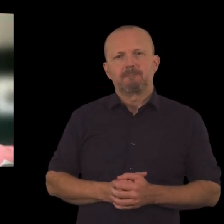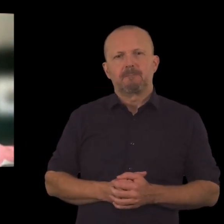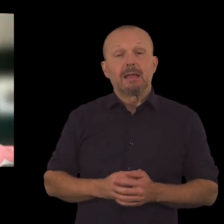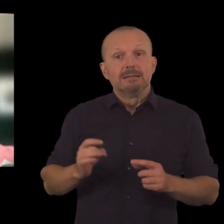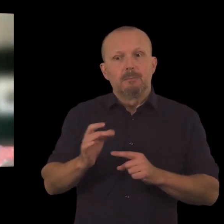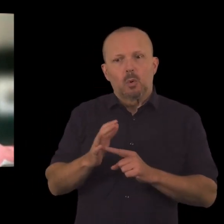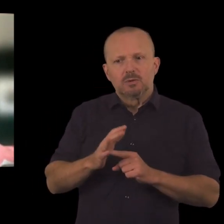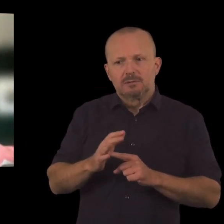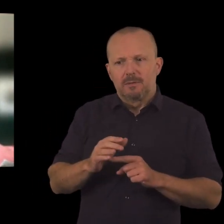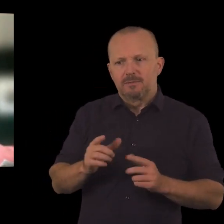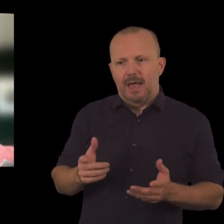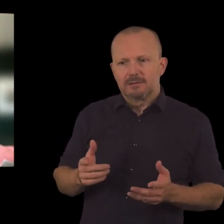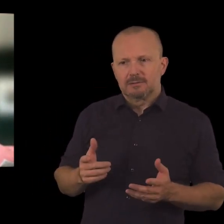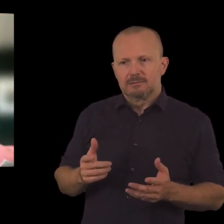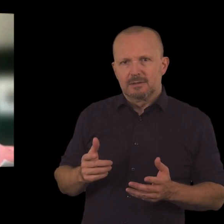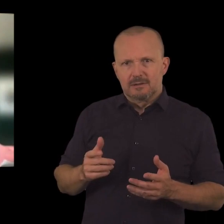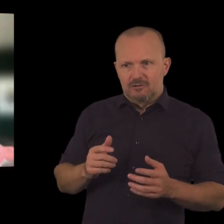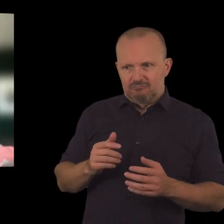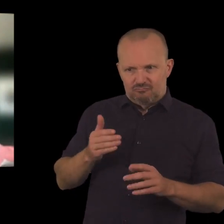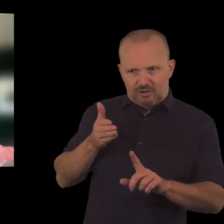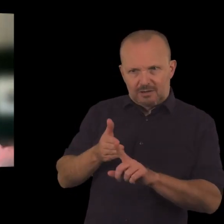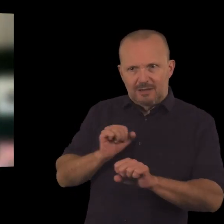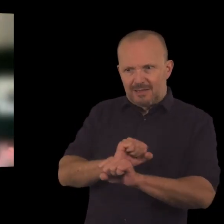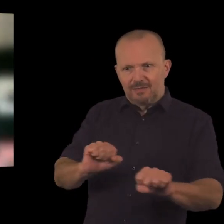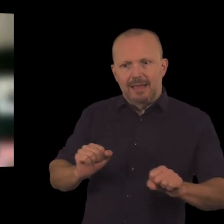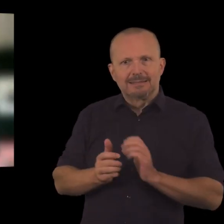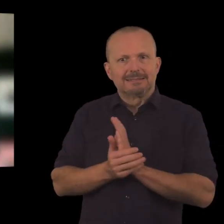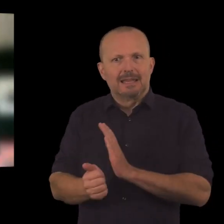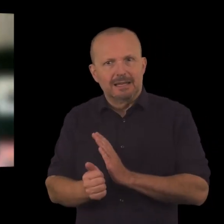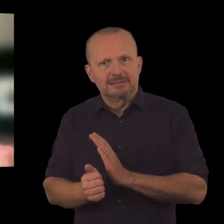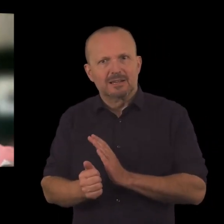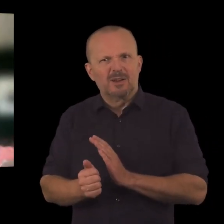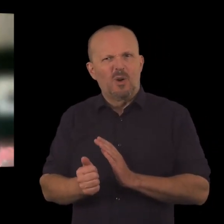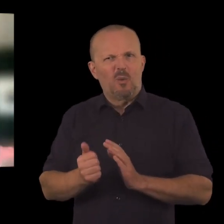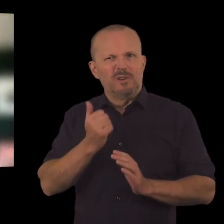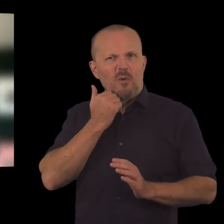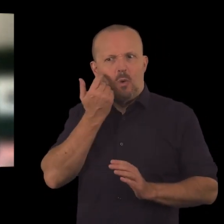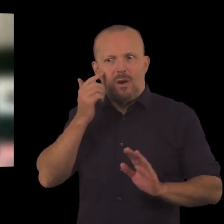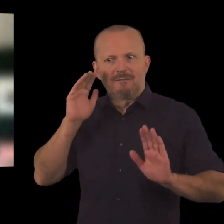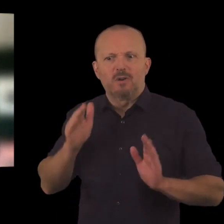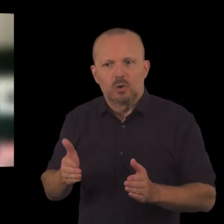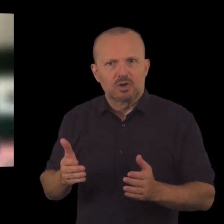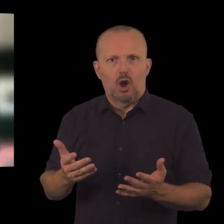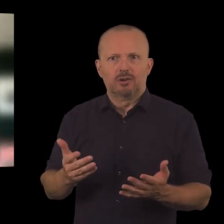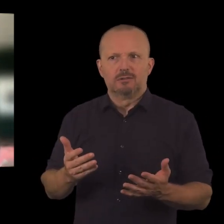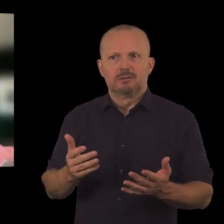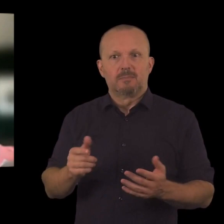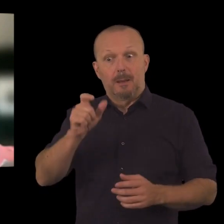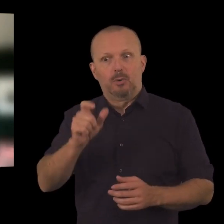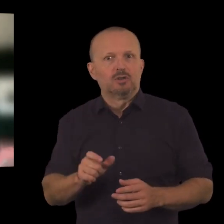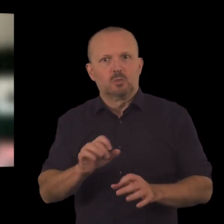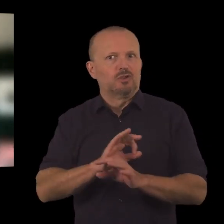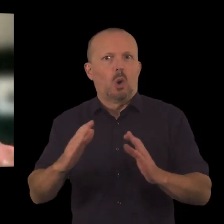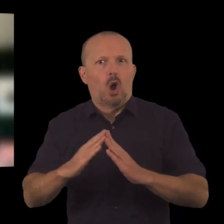show about a ghost in an op shop, so it's quite a range of different work.